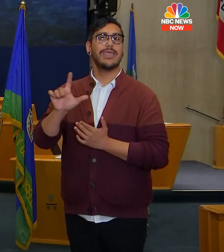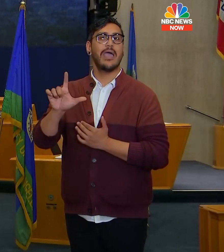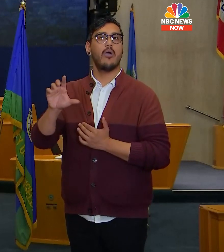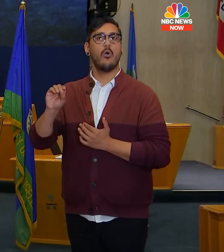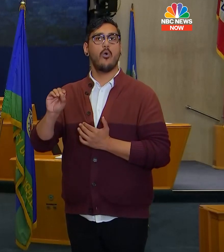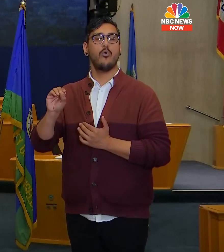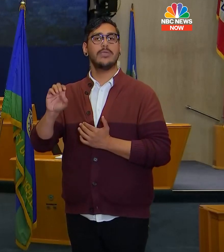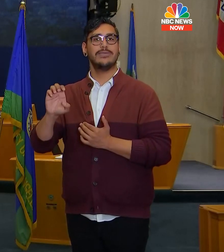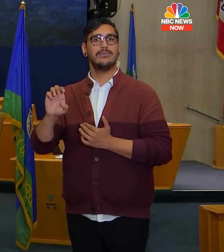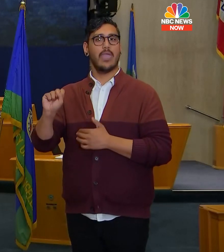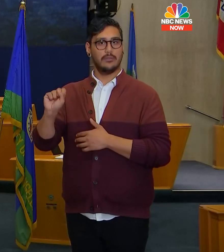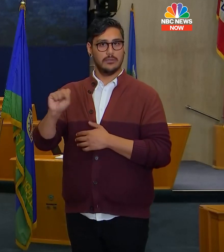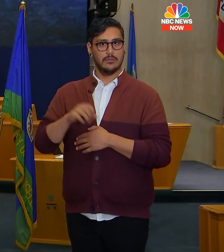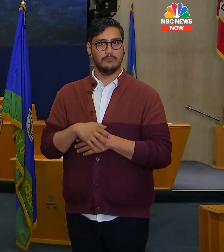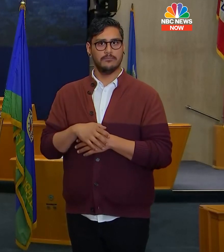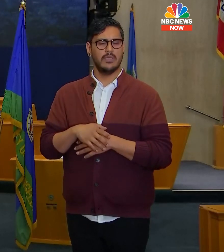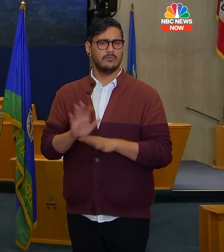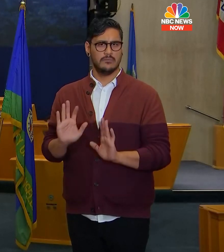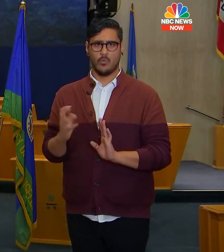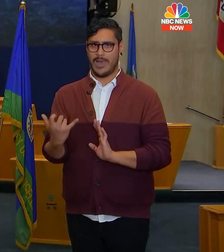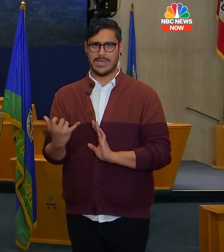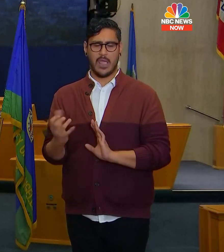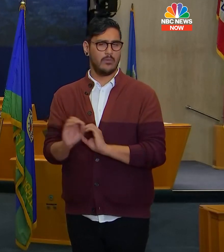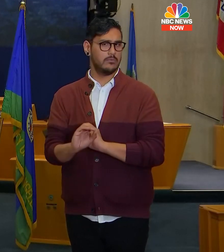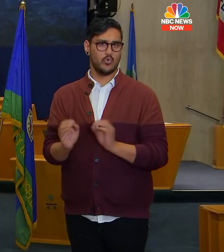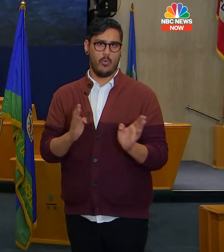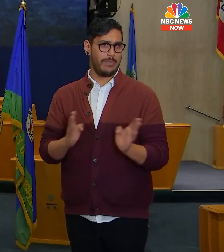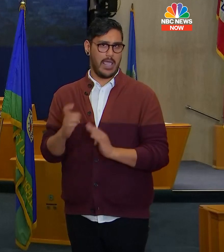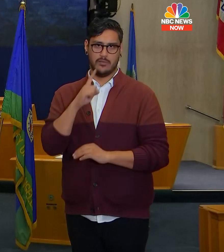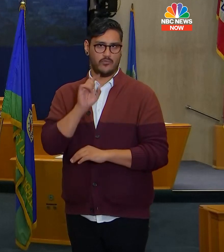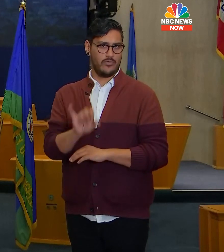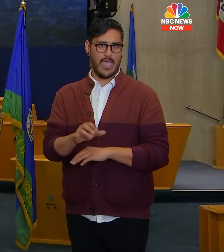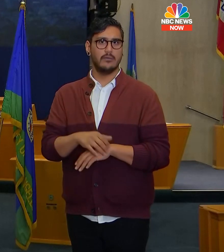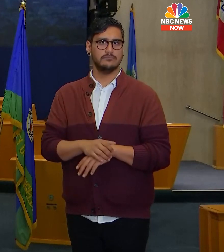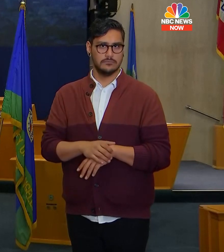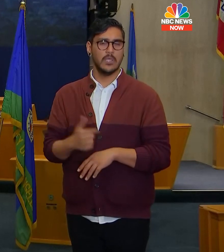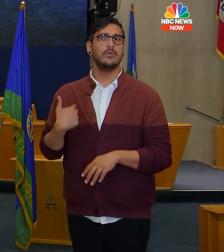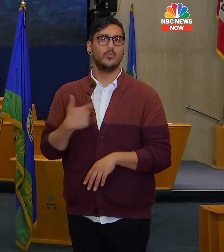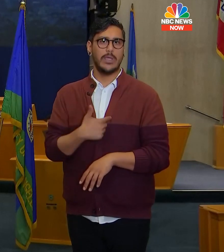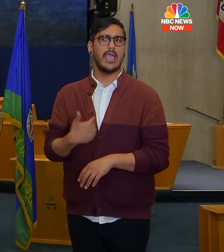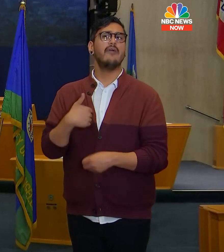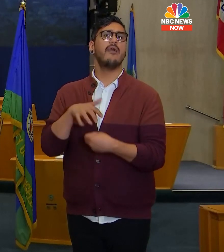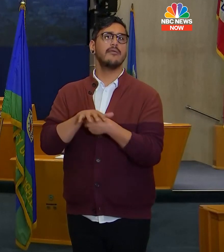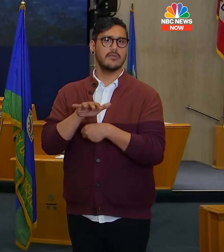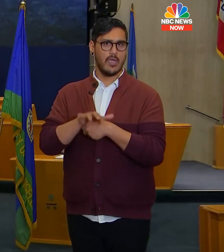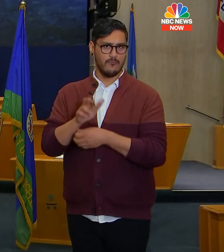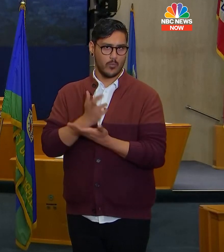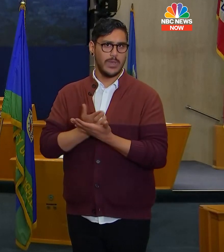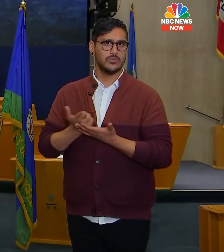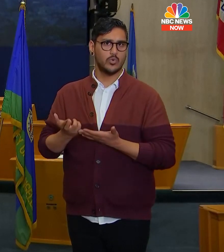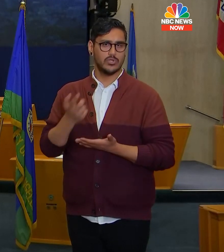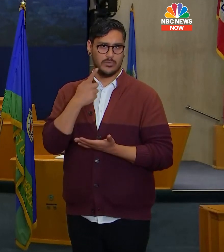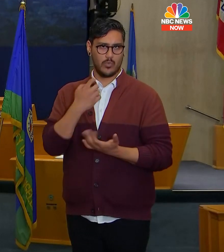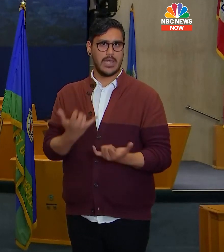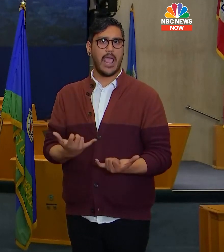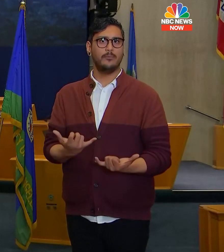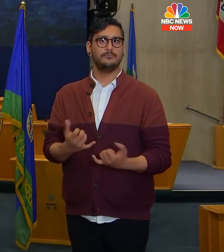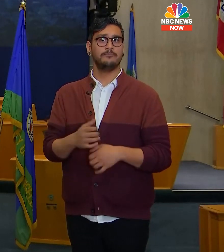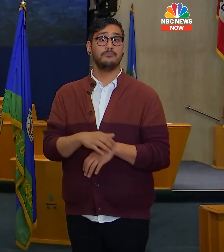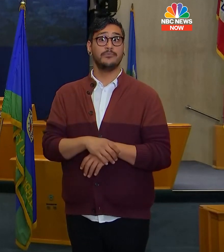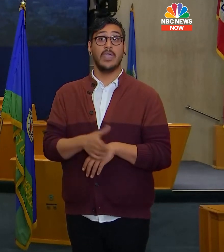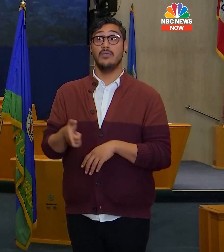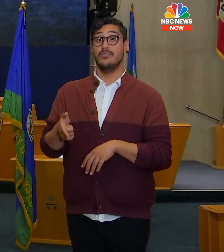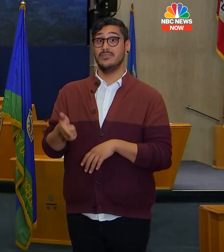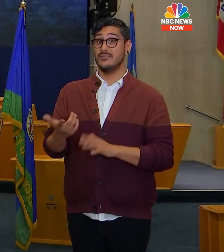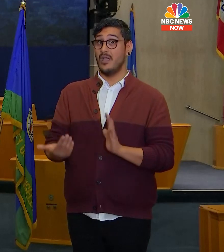And we're not planning on doing that at this time. So we have sufficient resources on hand. And this structure,